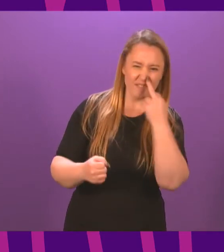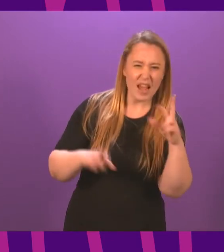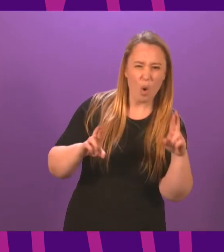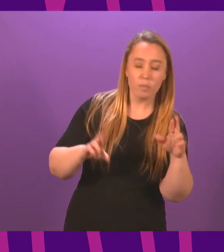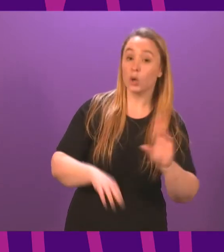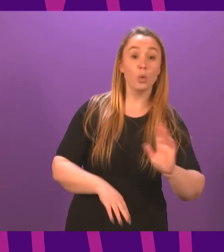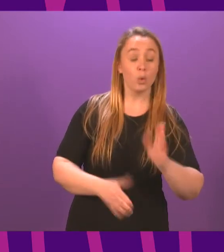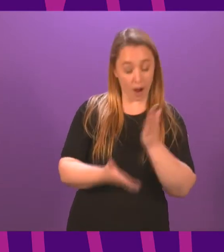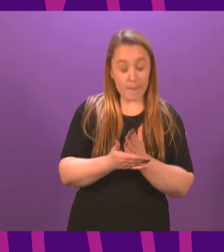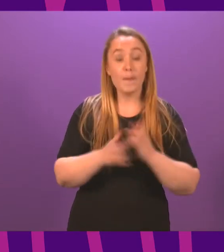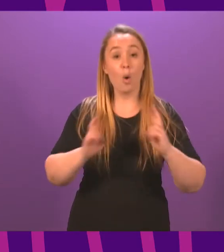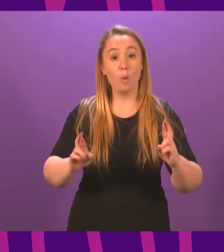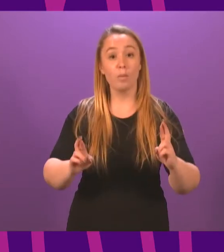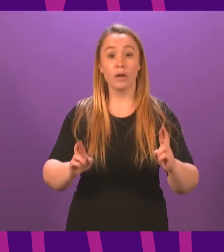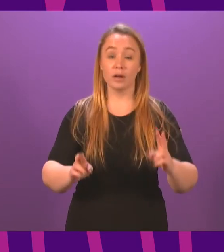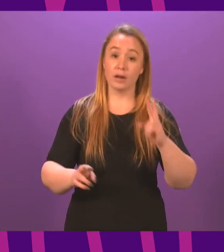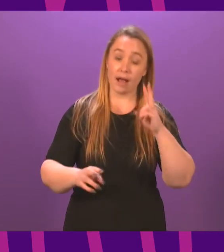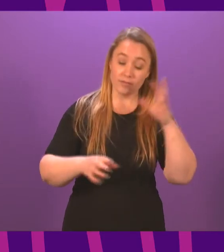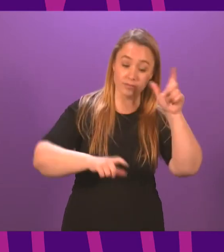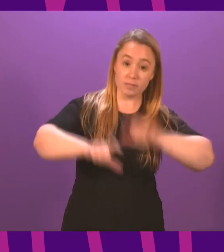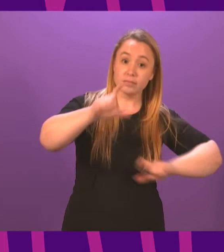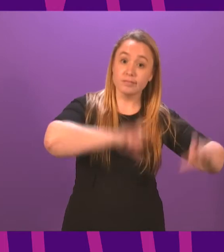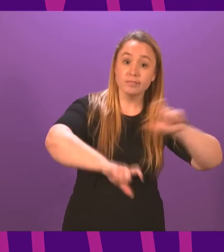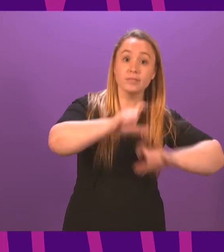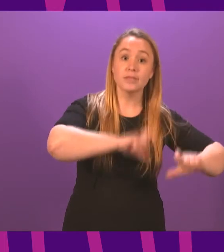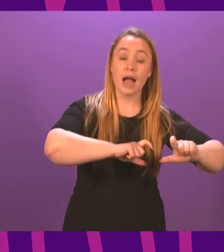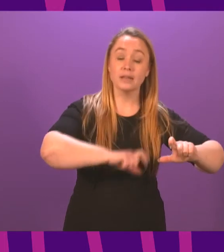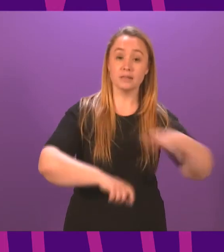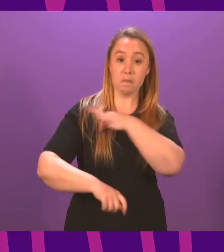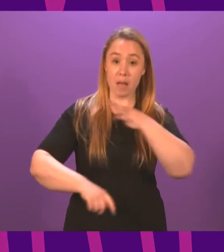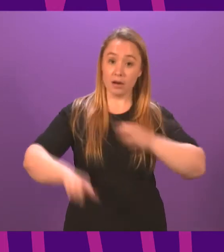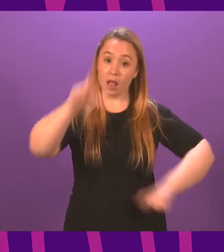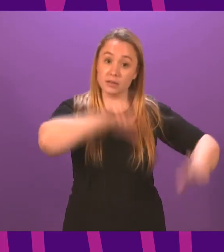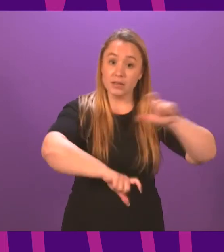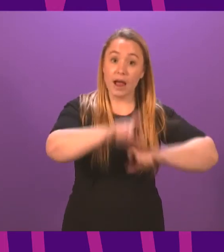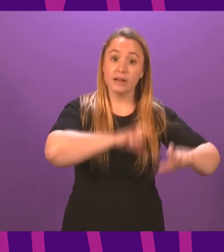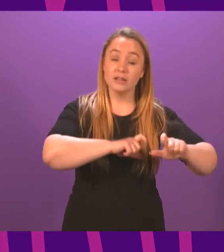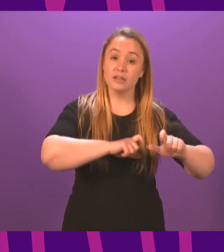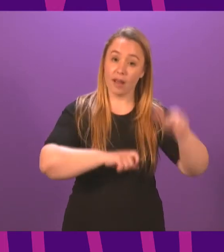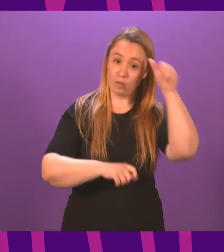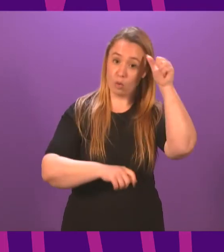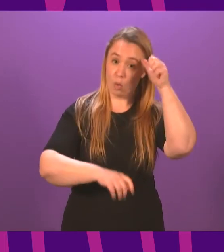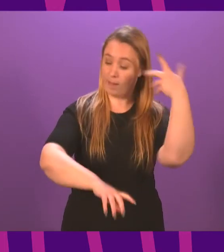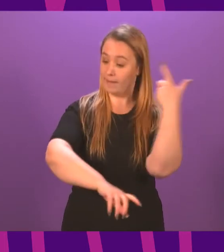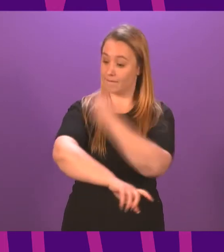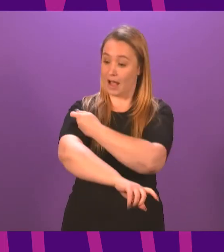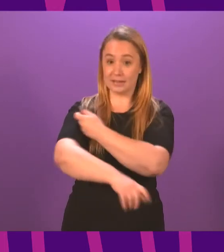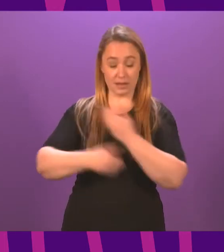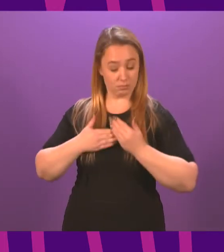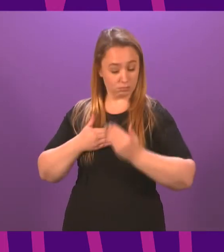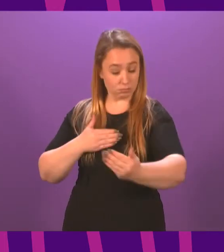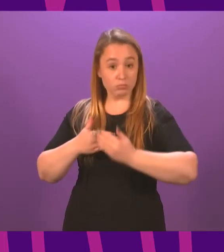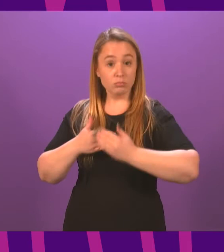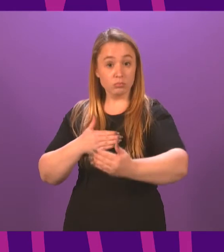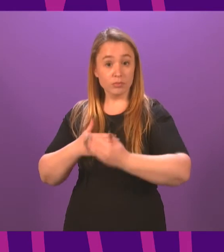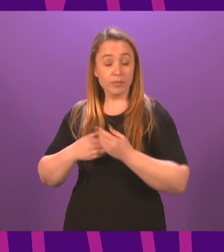built on the bedrock of medical science. With widespread availability of effective vaccines looking increasingly likely in the